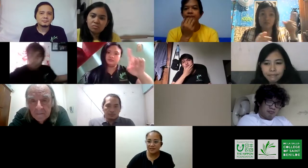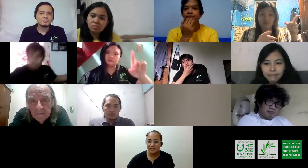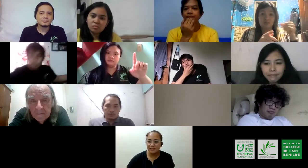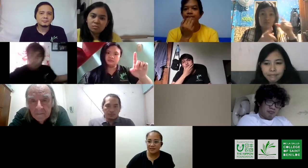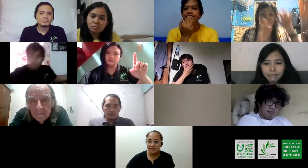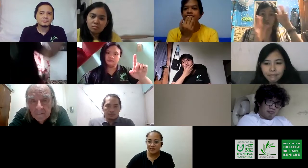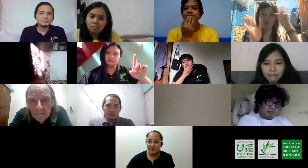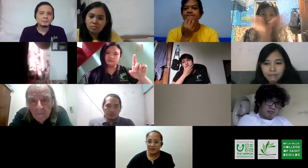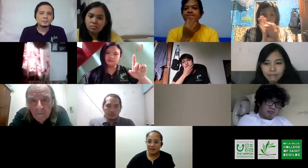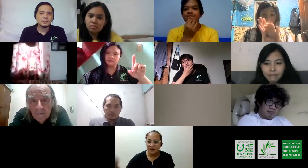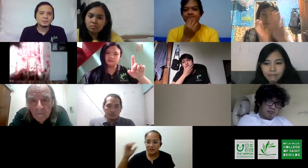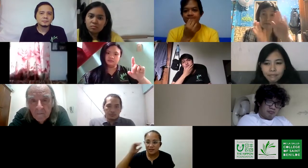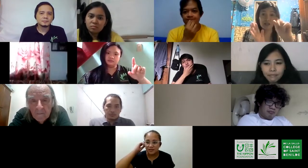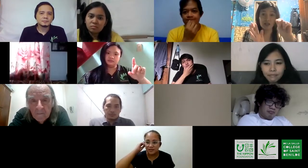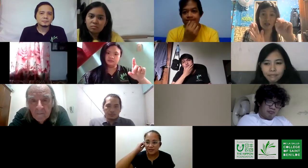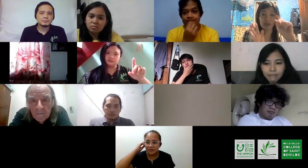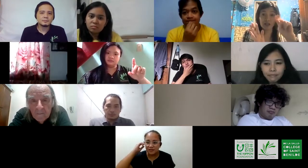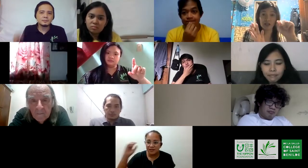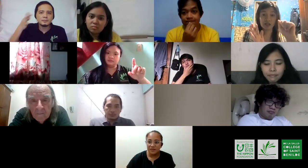Mhm.